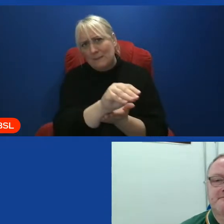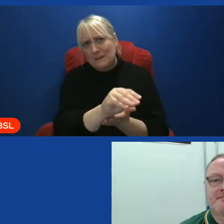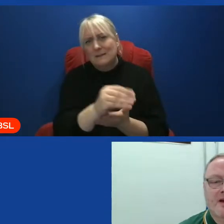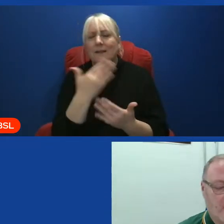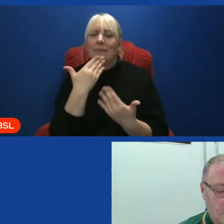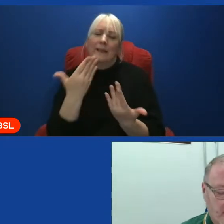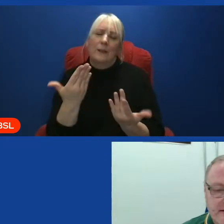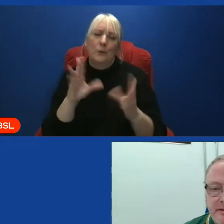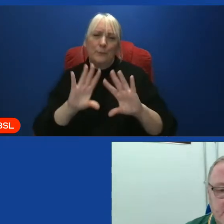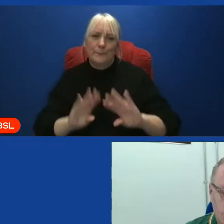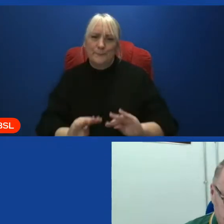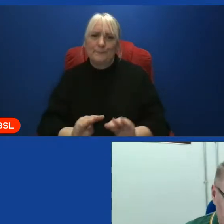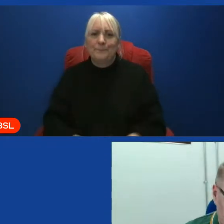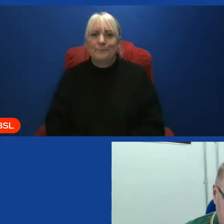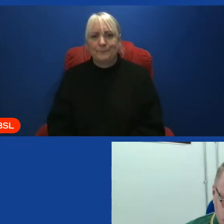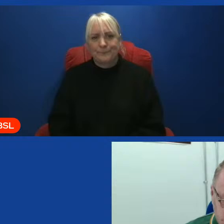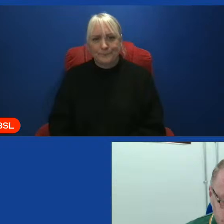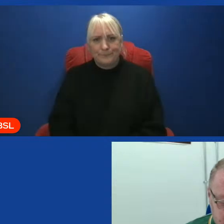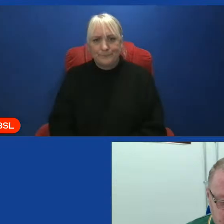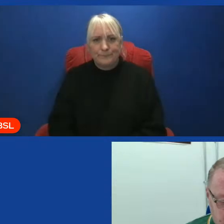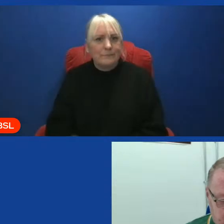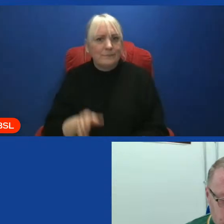Martin.